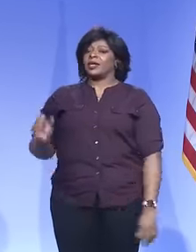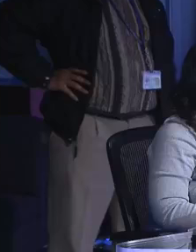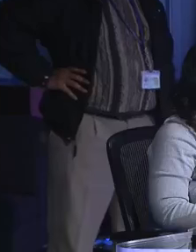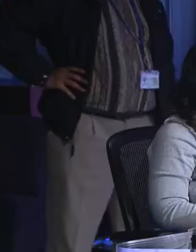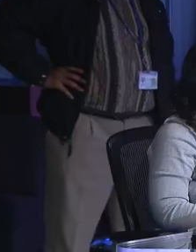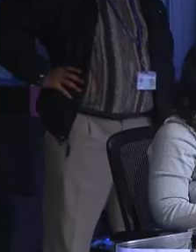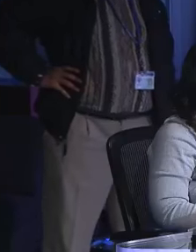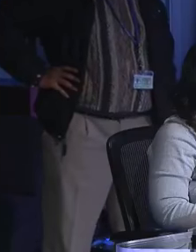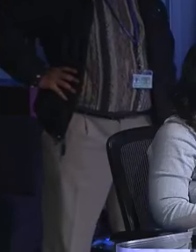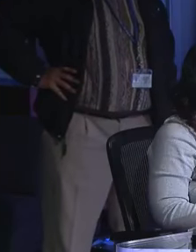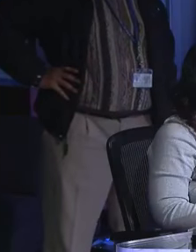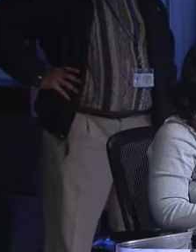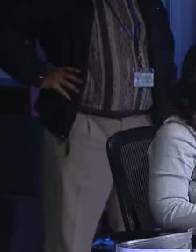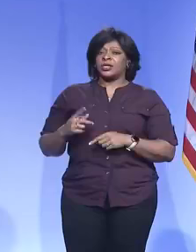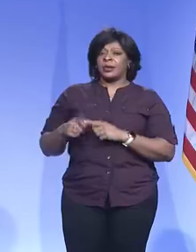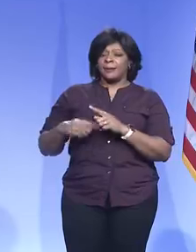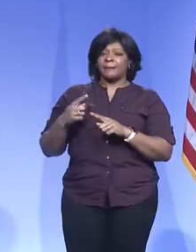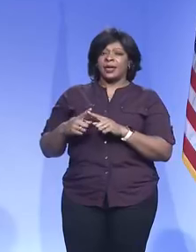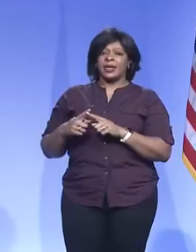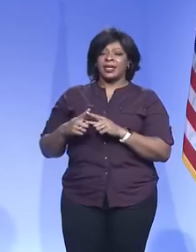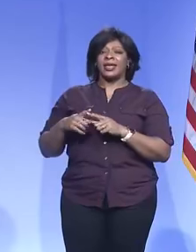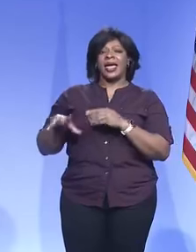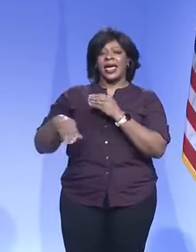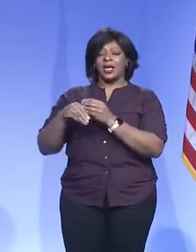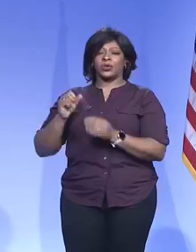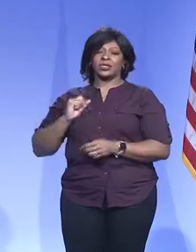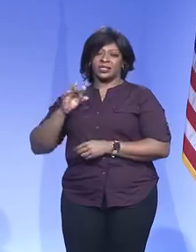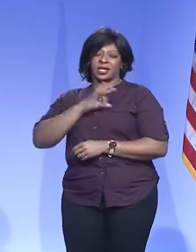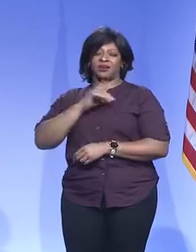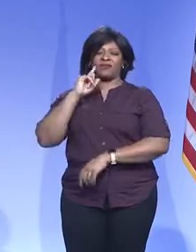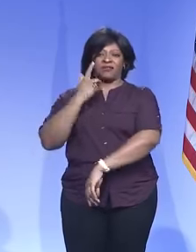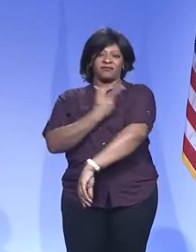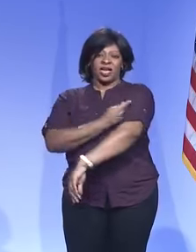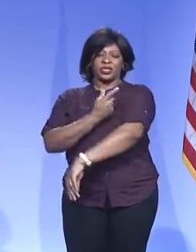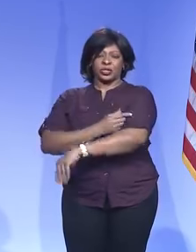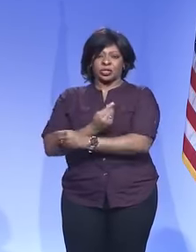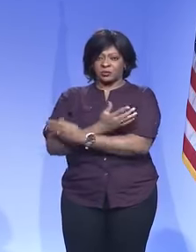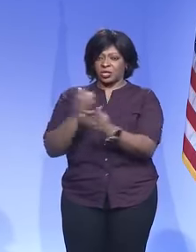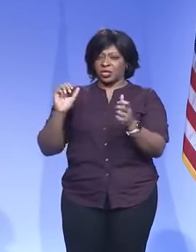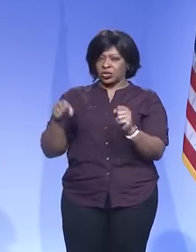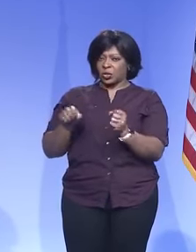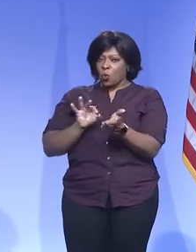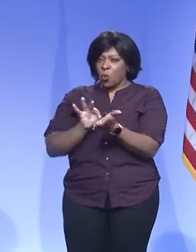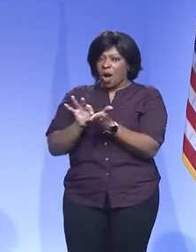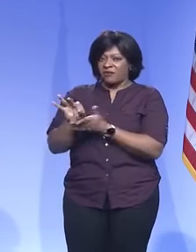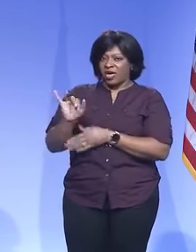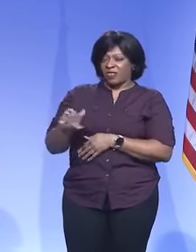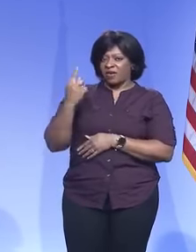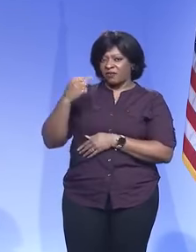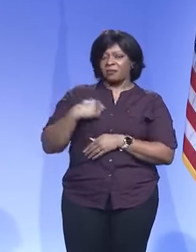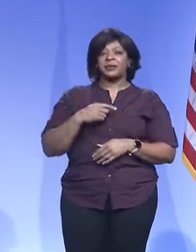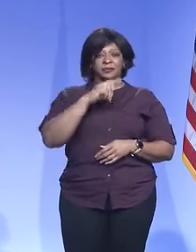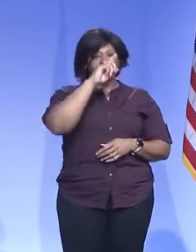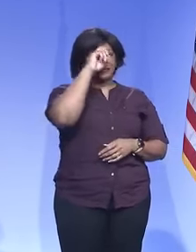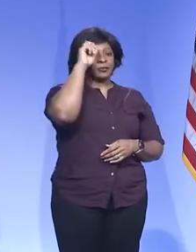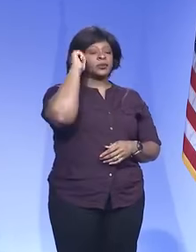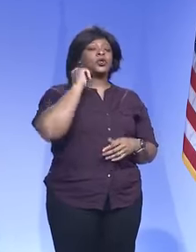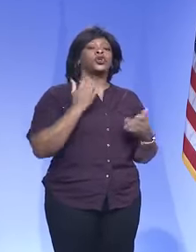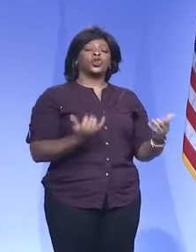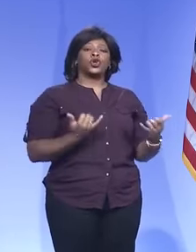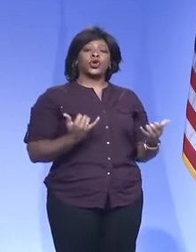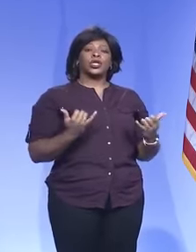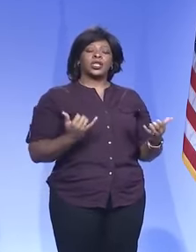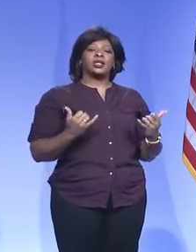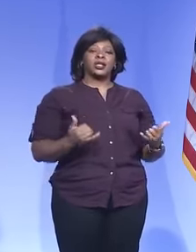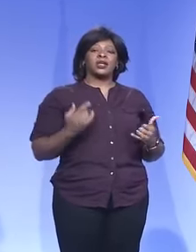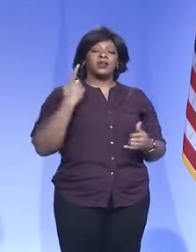Yeah, now that you mentioned it about needing extra staff for vaccine distribution, can you quantify that for me? So at the current time,